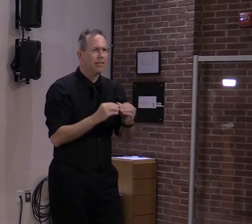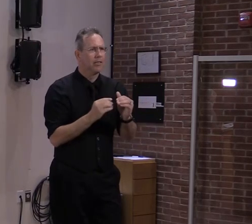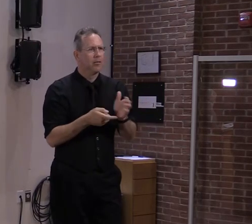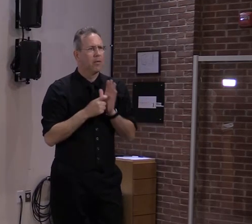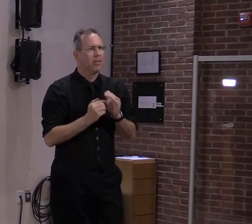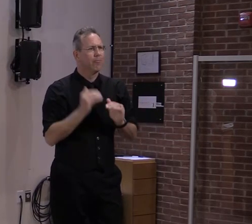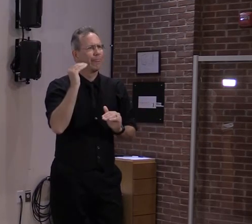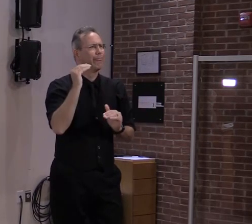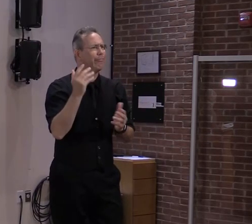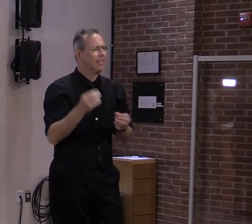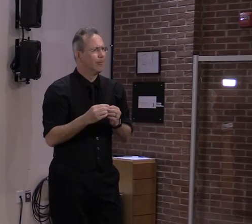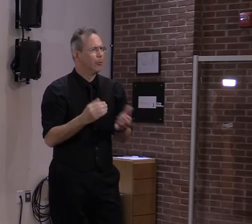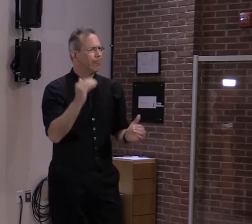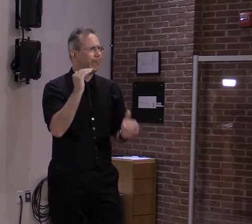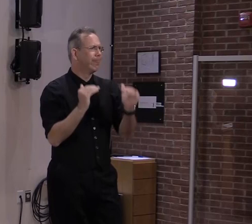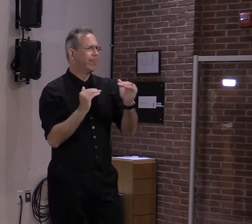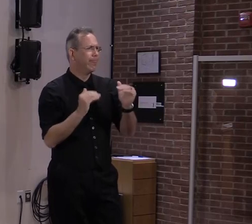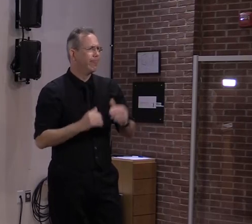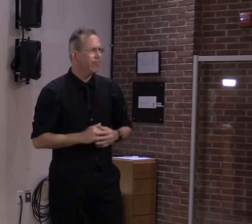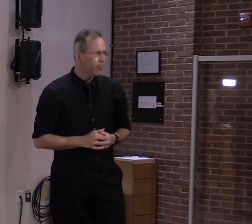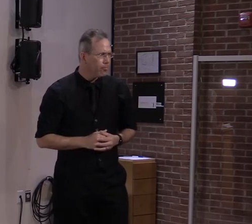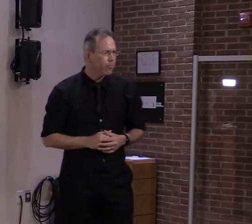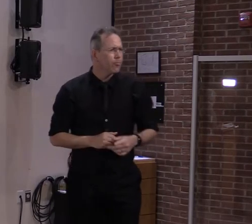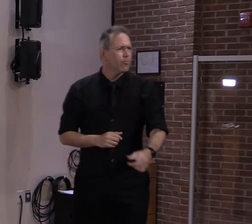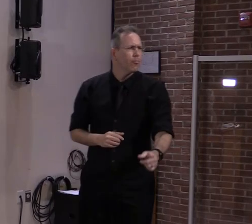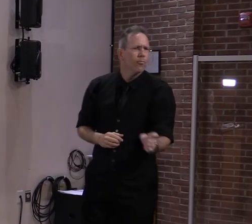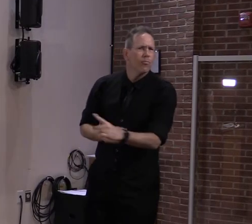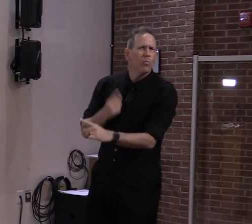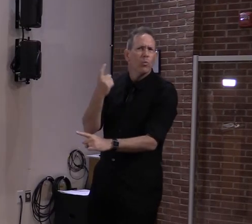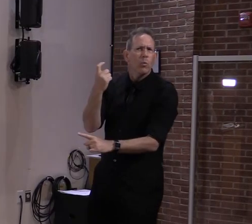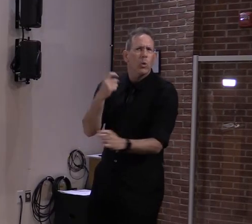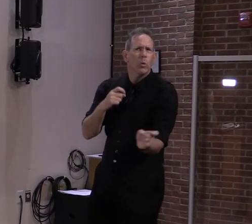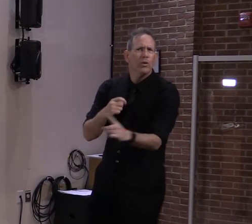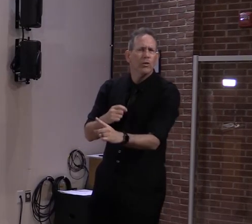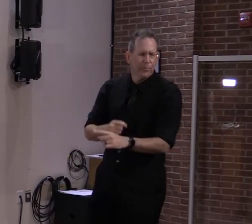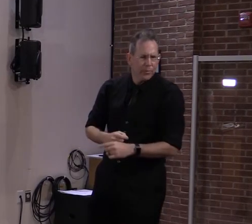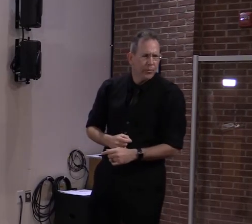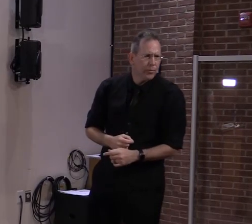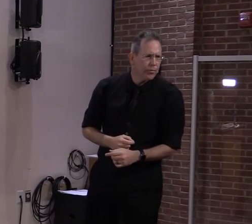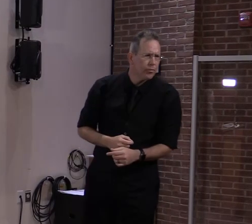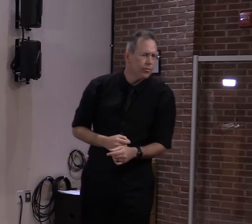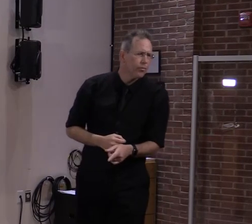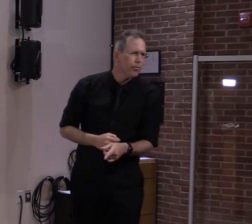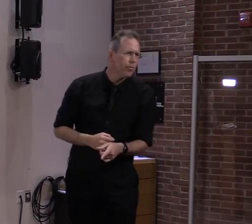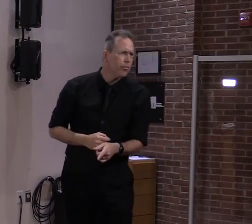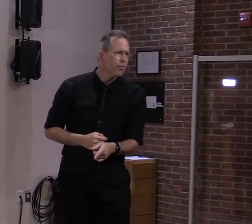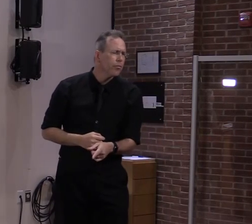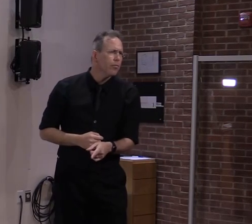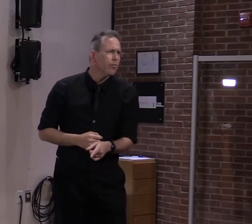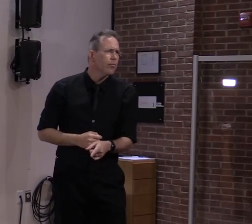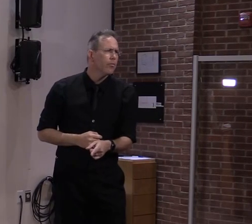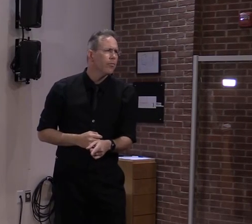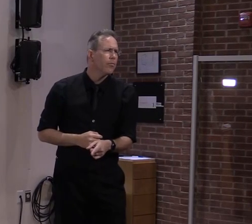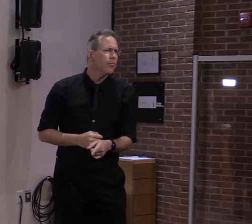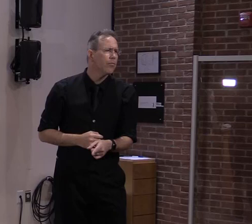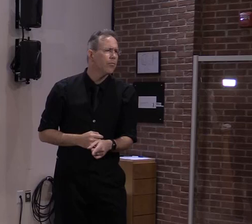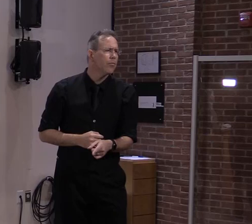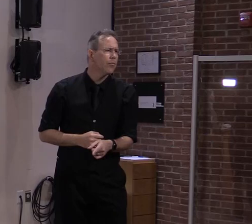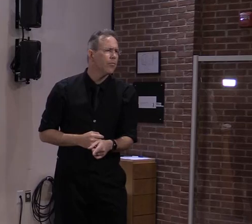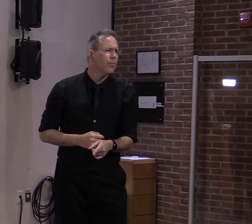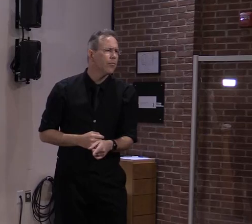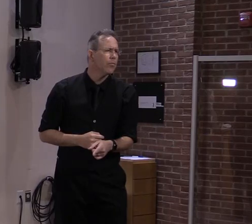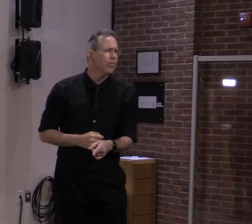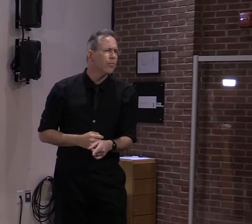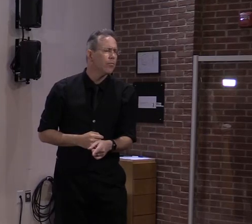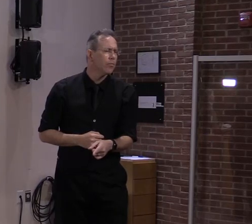I have a last quick question here from a viewer who wanted to know, for teenagers ages 16 and 17, she says they need their parents'